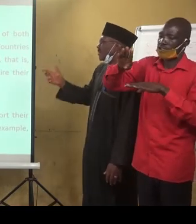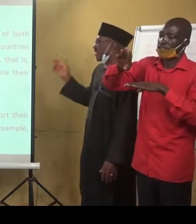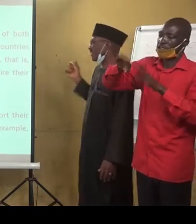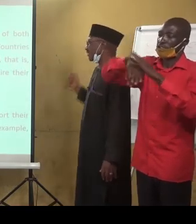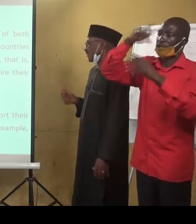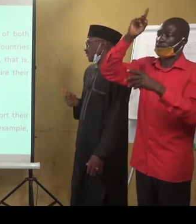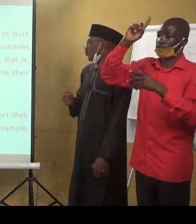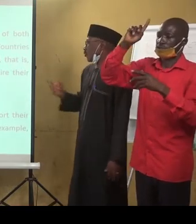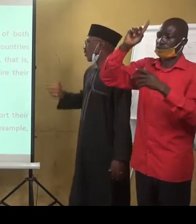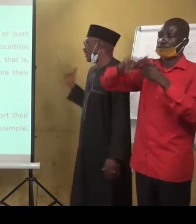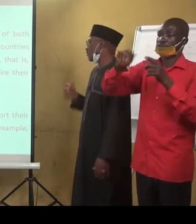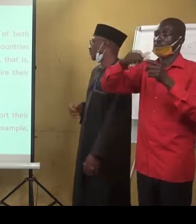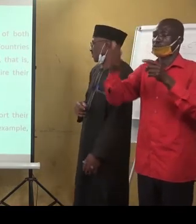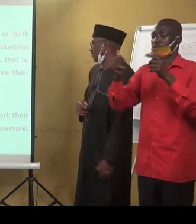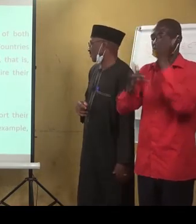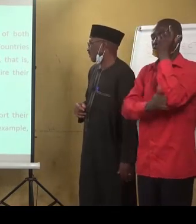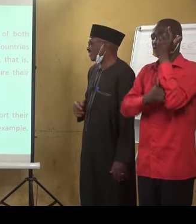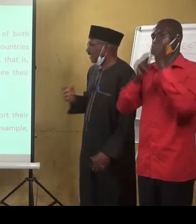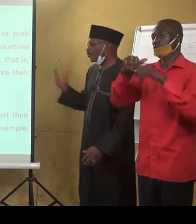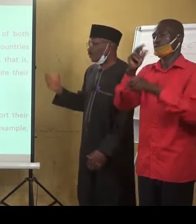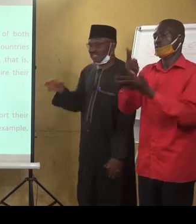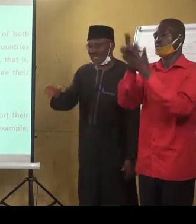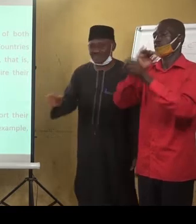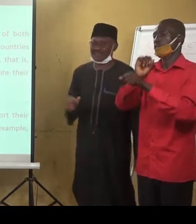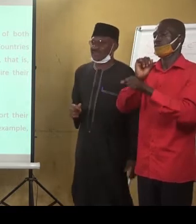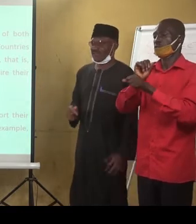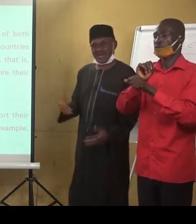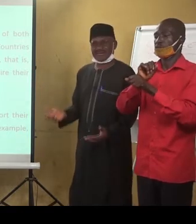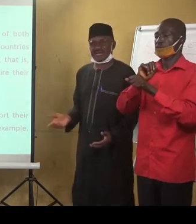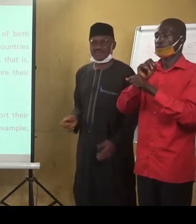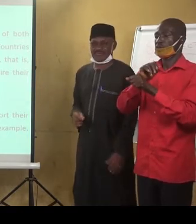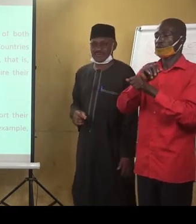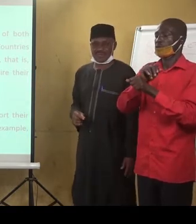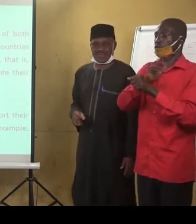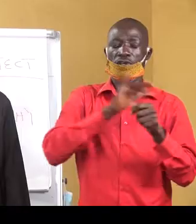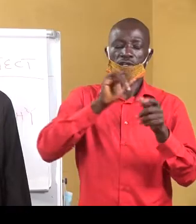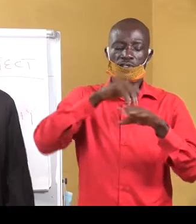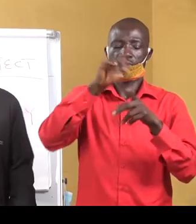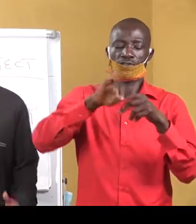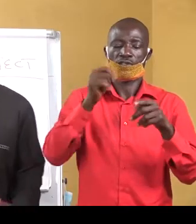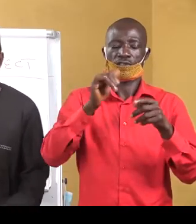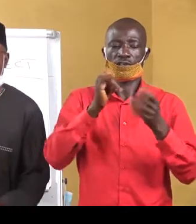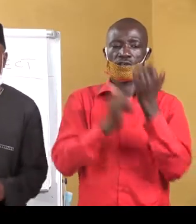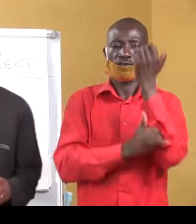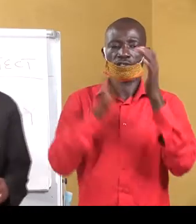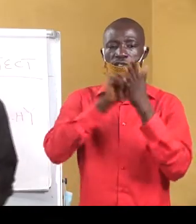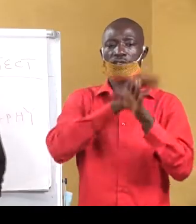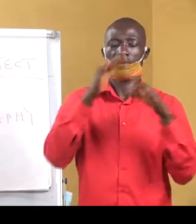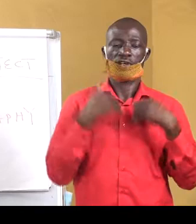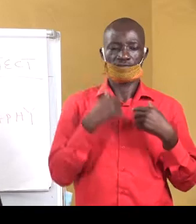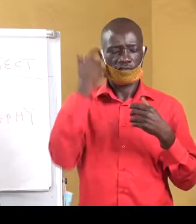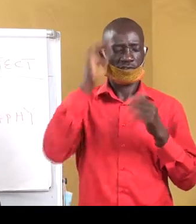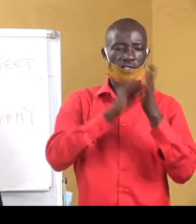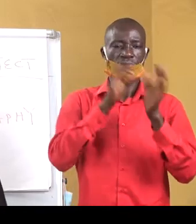can be migrated to other countries that do not have that. For example, if we look at some